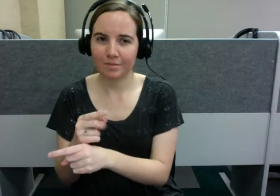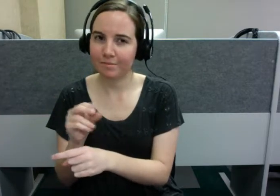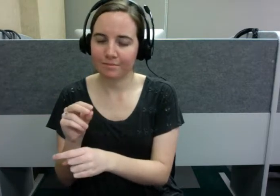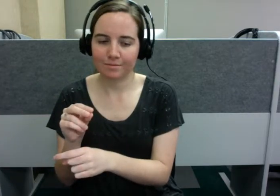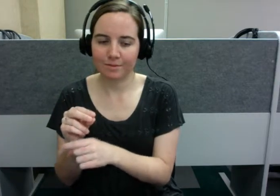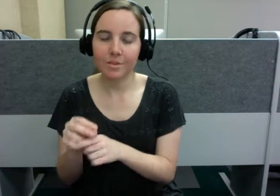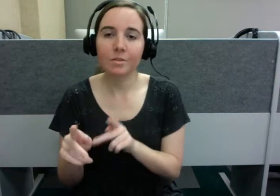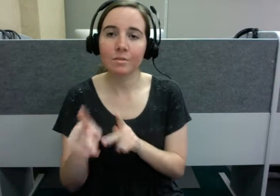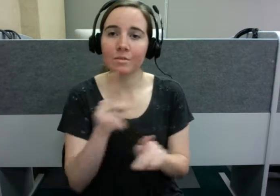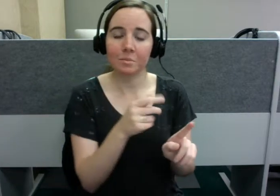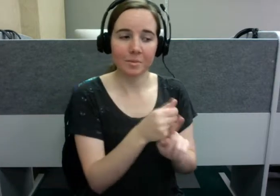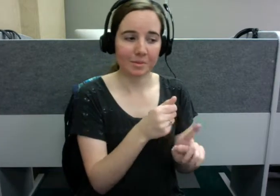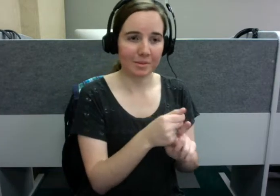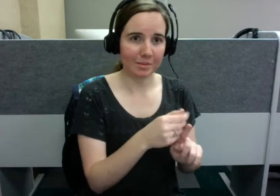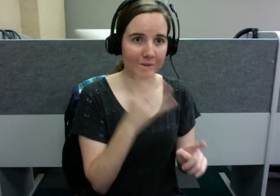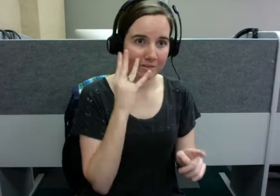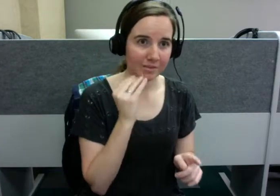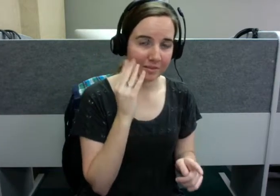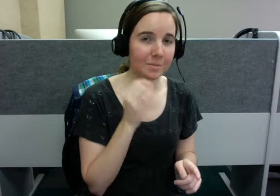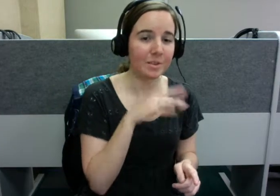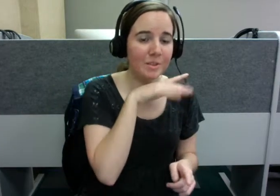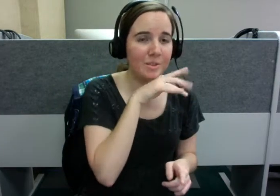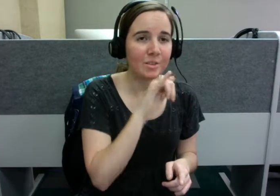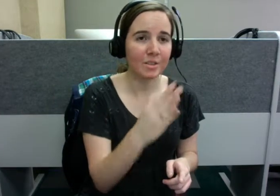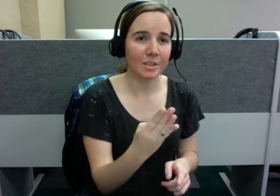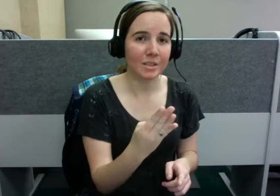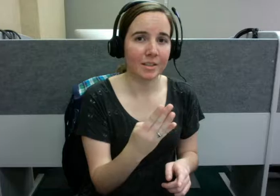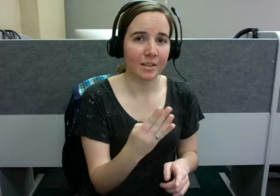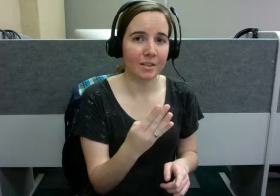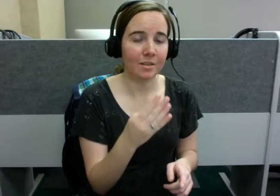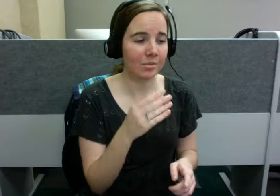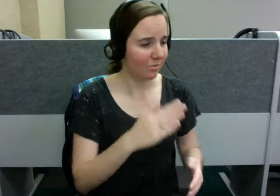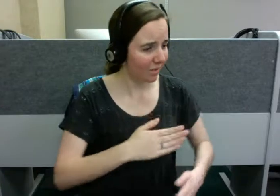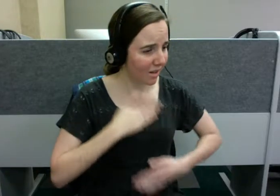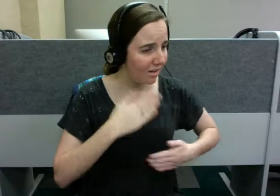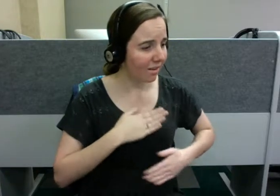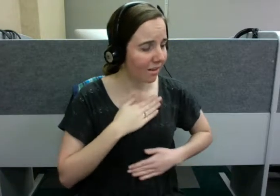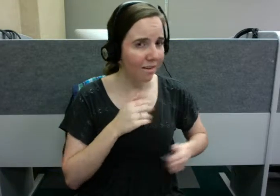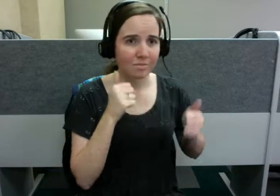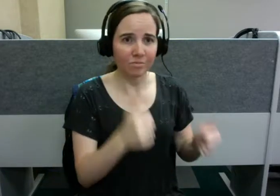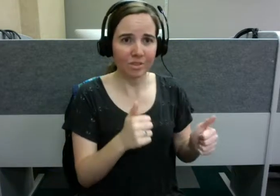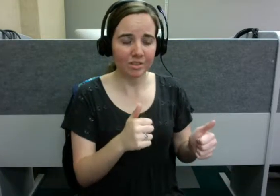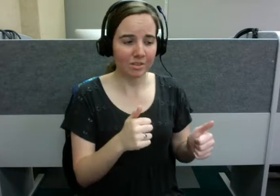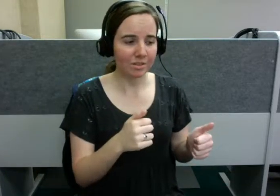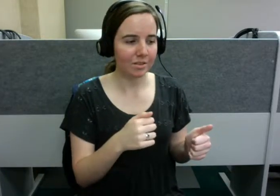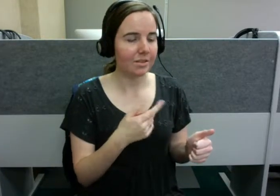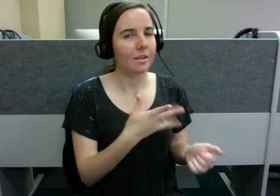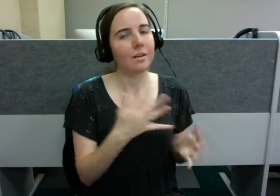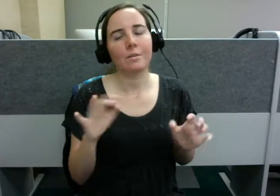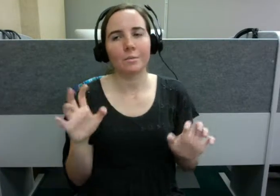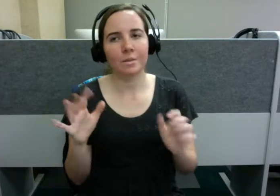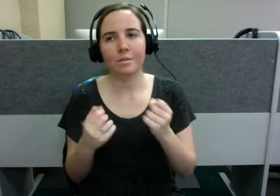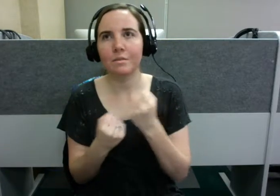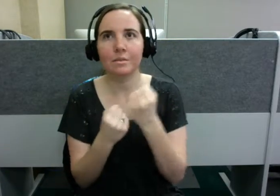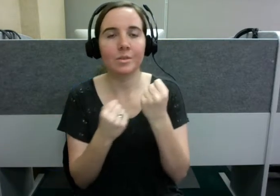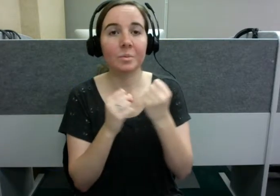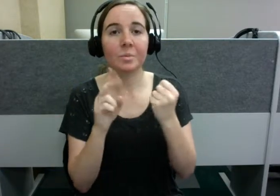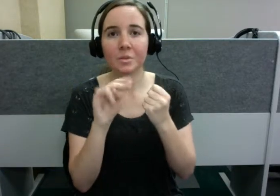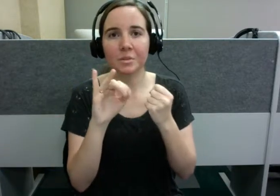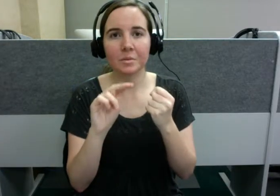people I know. And I don't want to start whistling, look for the union label and all that happy worker crap. I'm just telling you that these are balanced people who